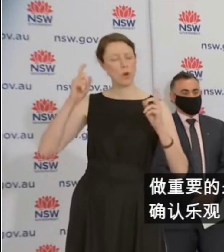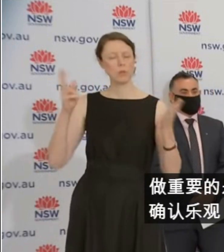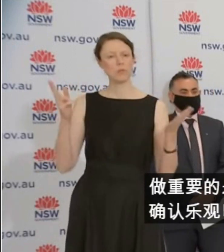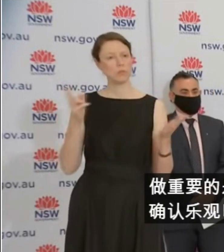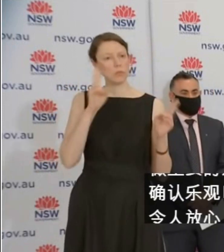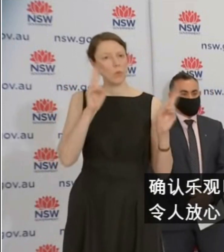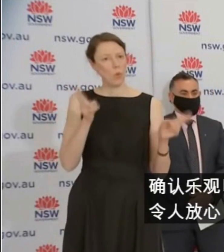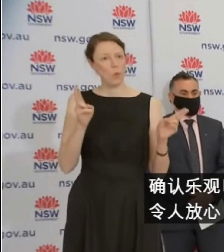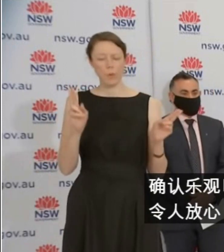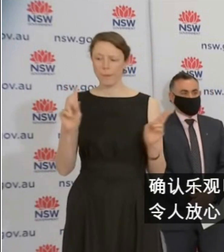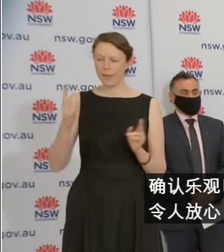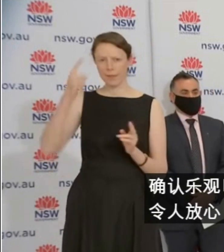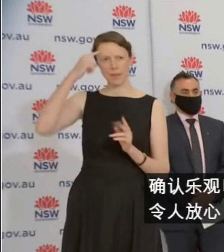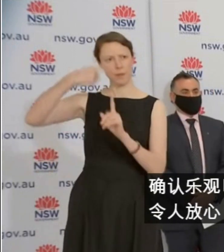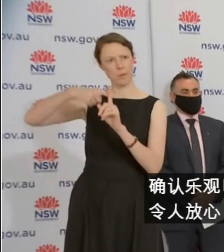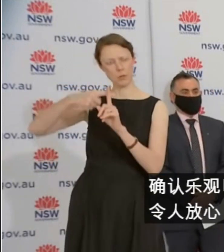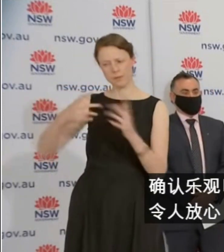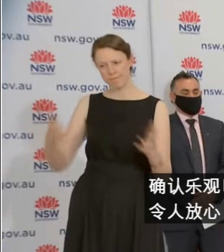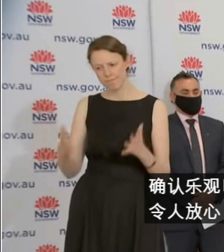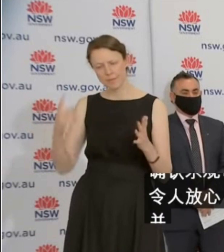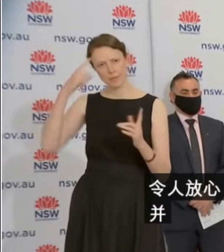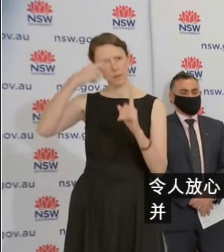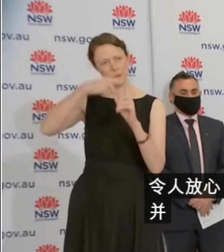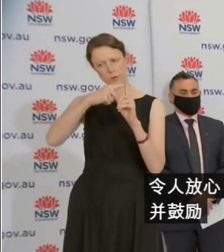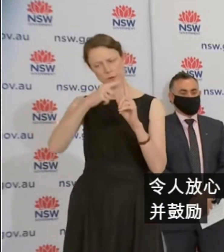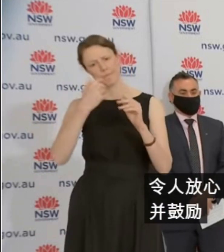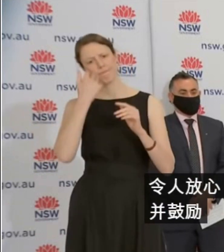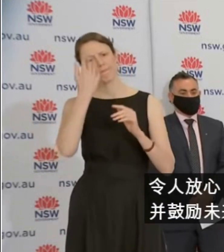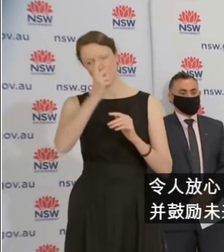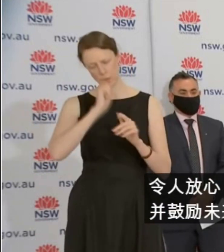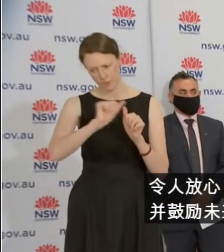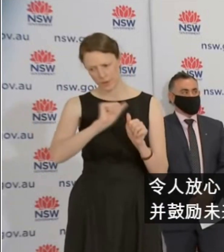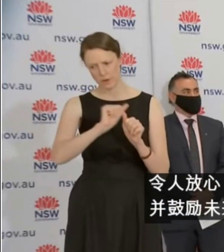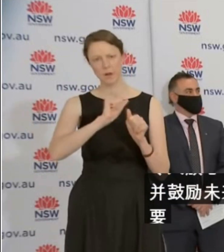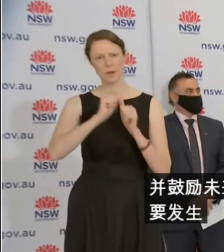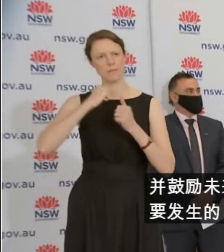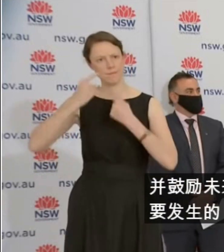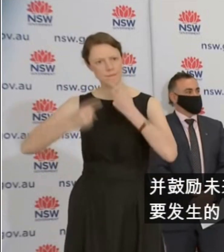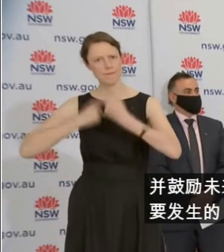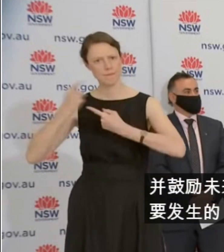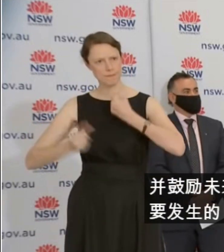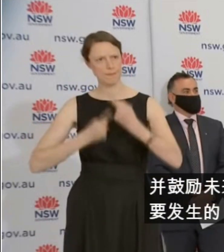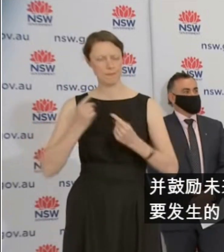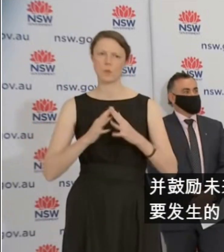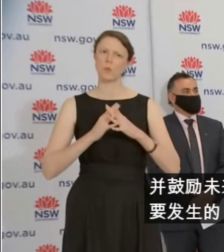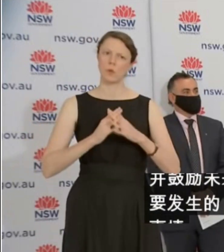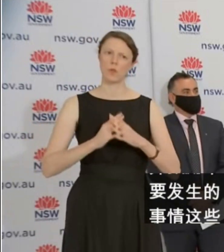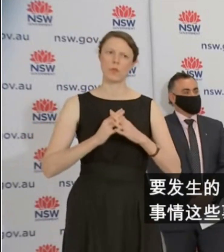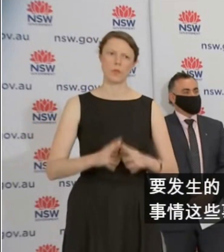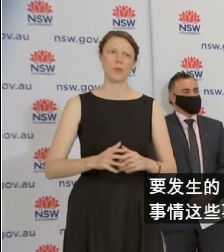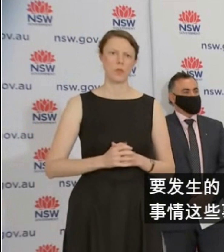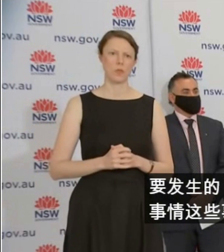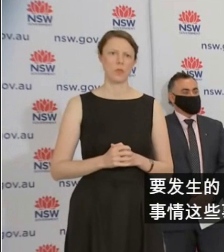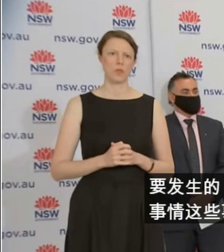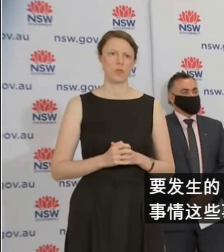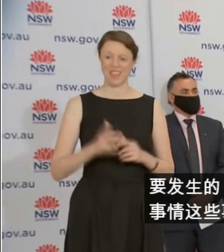optimistic, to be reassuring, and to be encouraging of what's going to happen for the future. These things